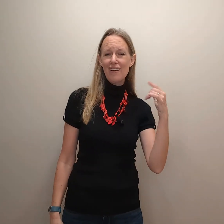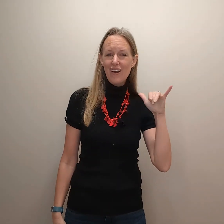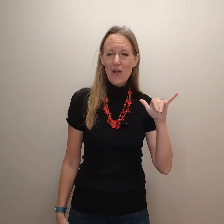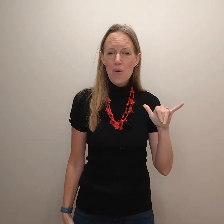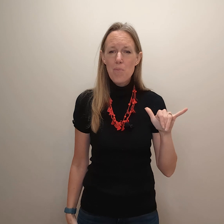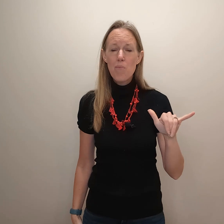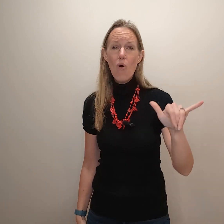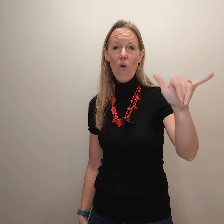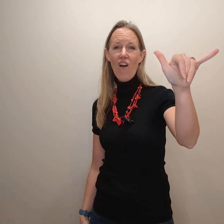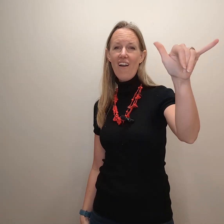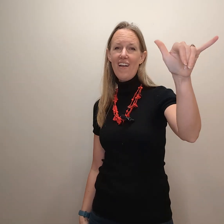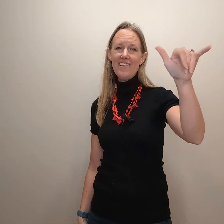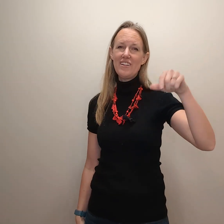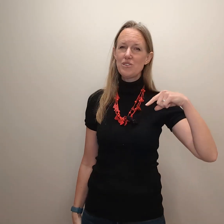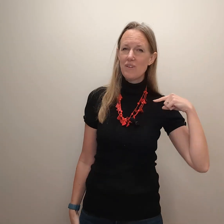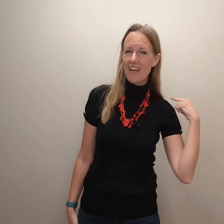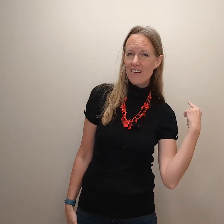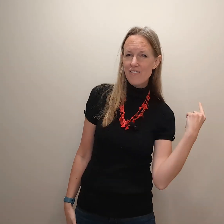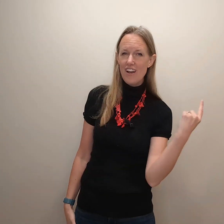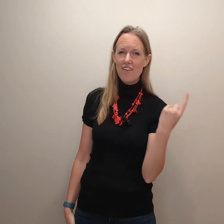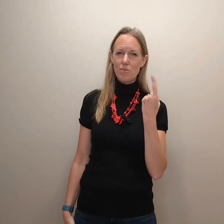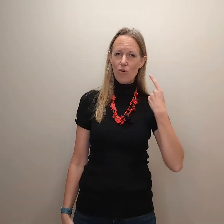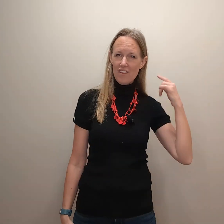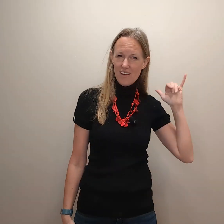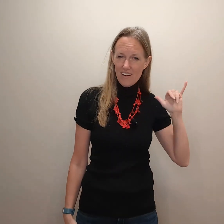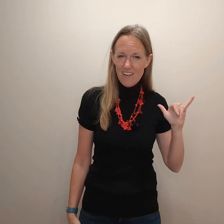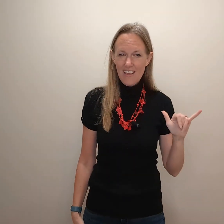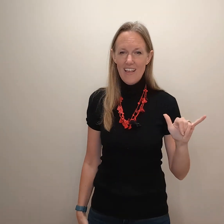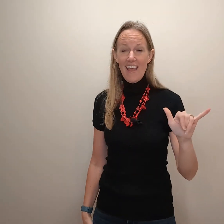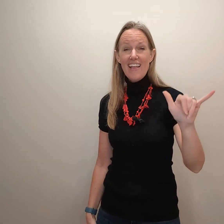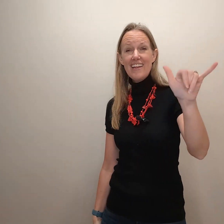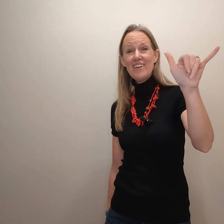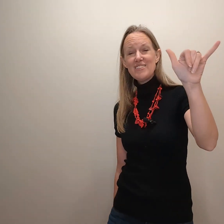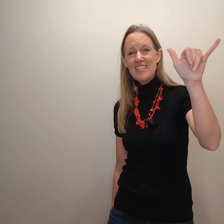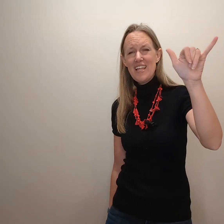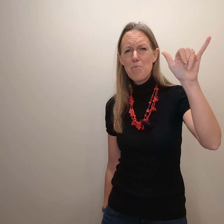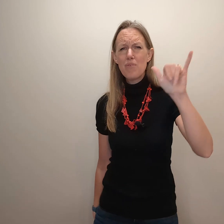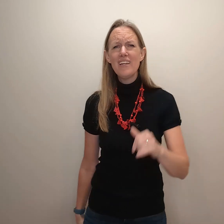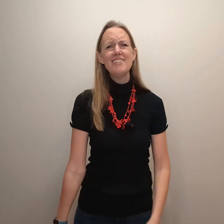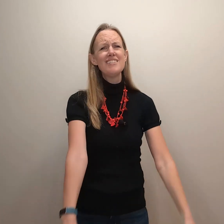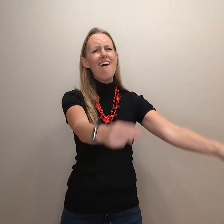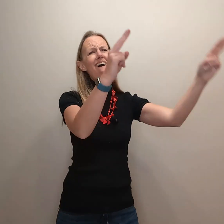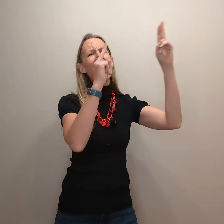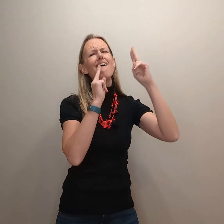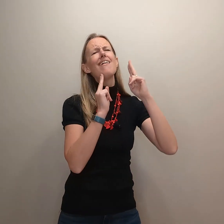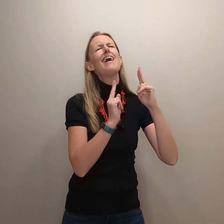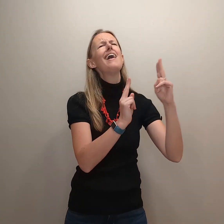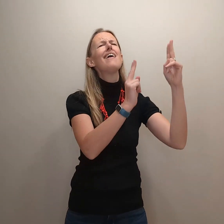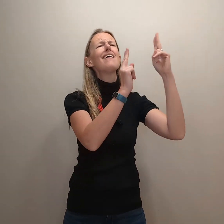forevermore. And then there's another forevermore there. And then it goes into that bridge. All